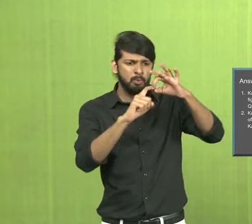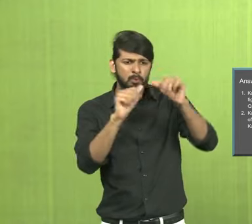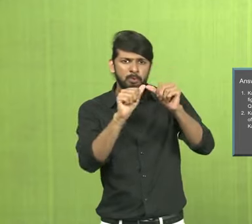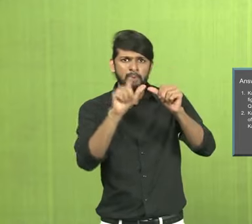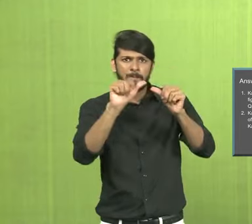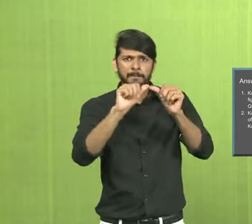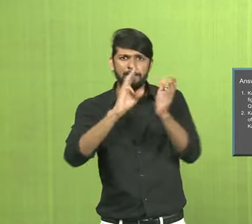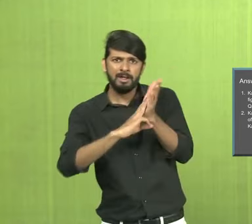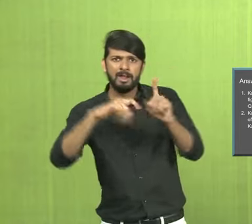Kalamkari,